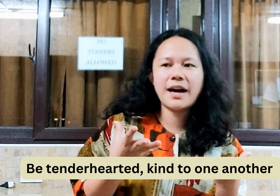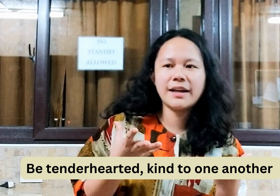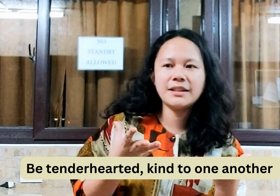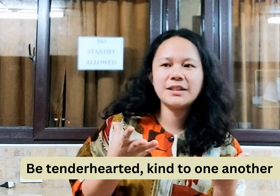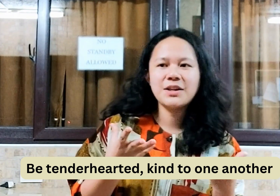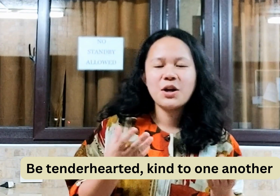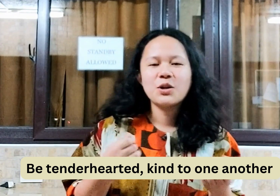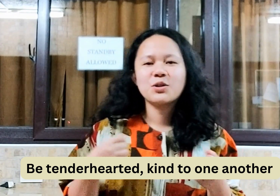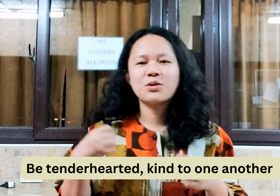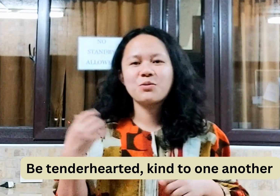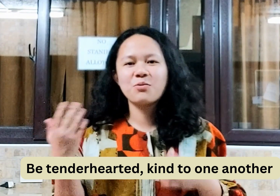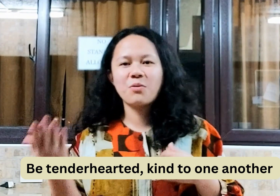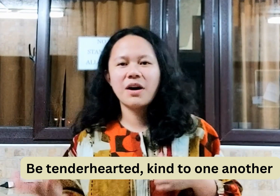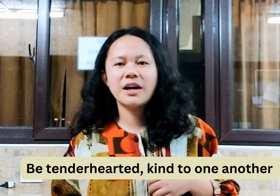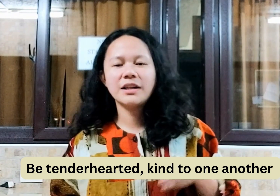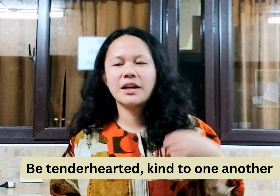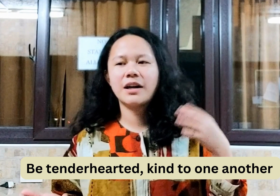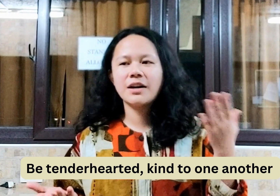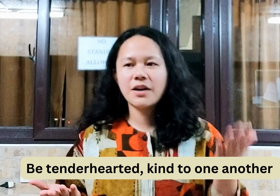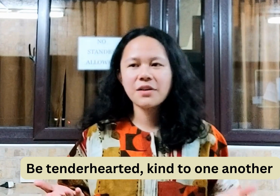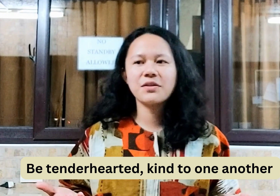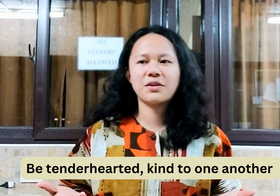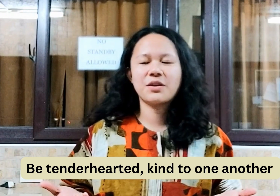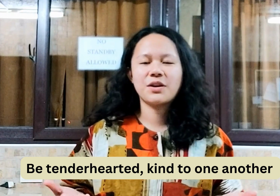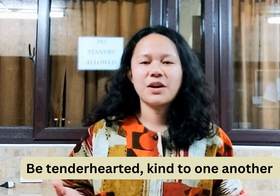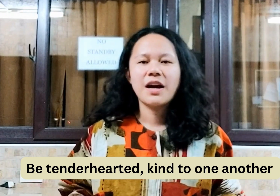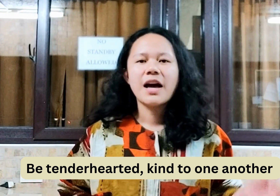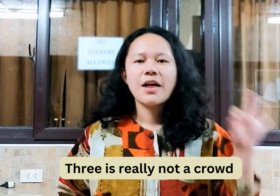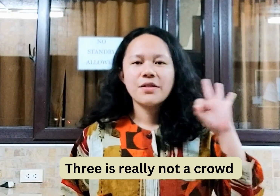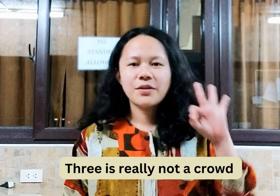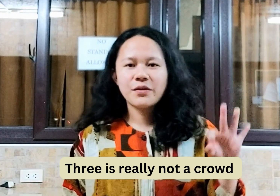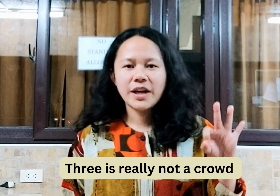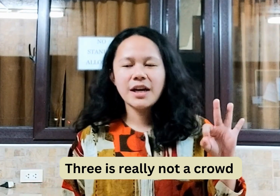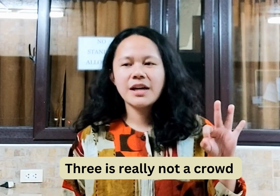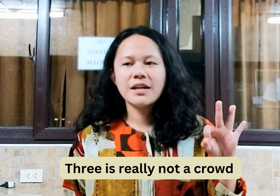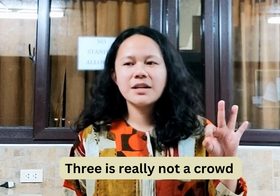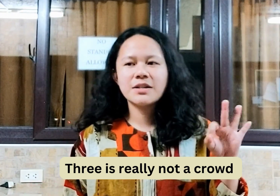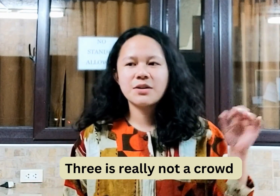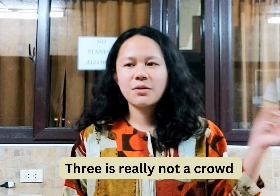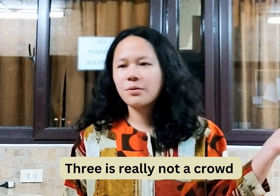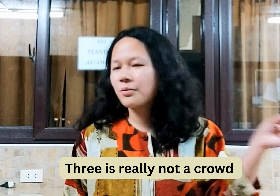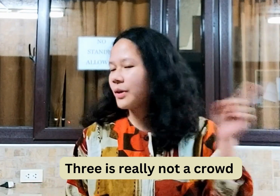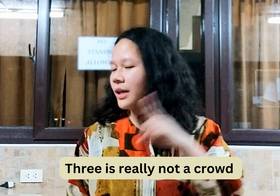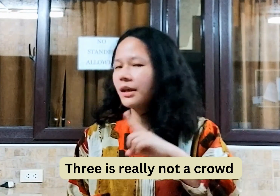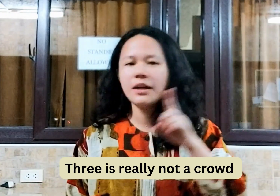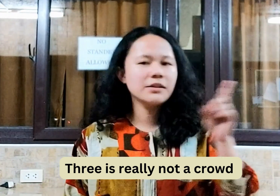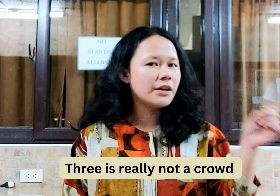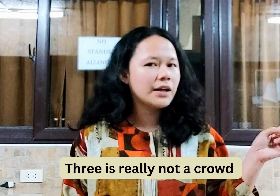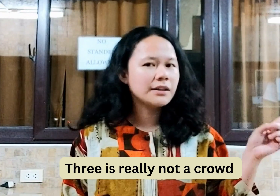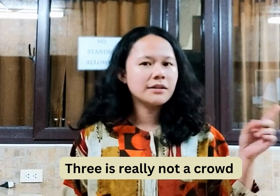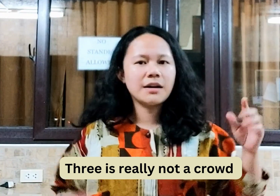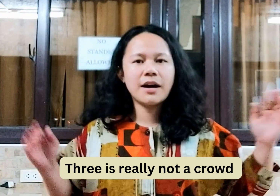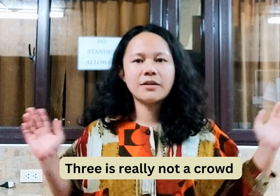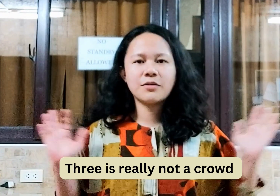kind to one another. 3 is really not a